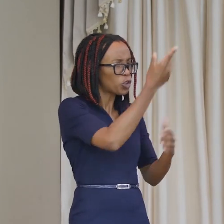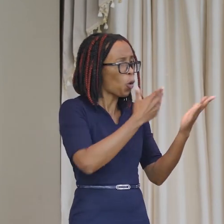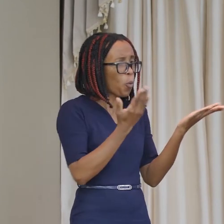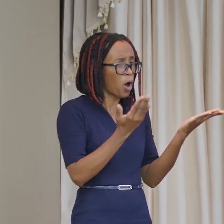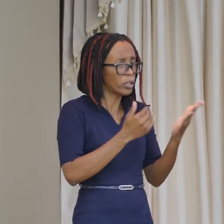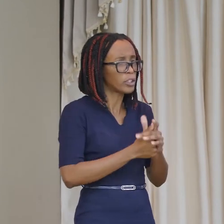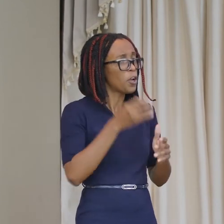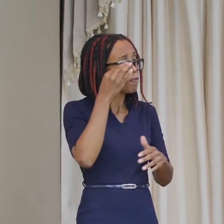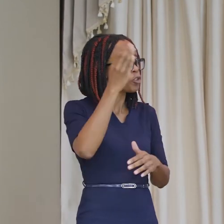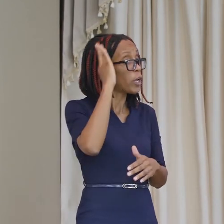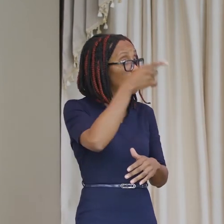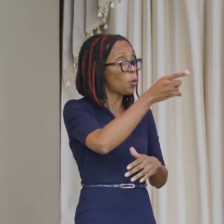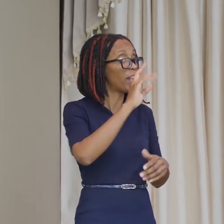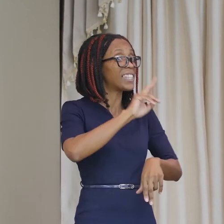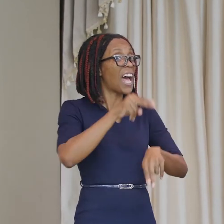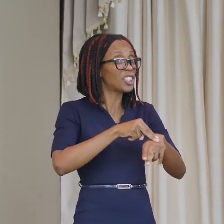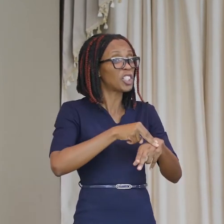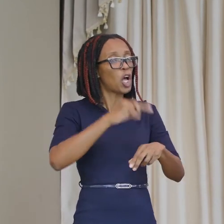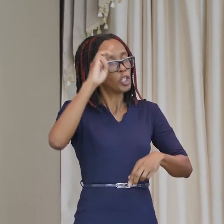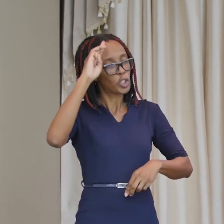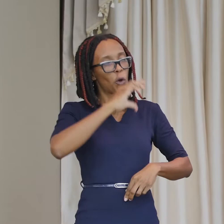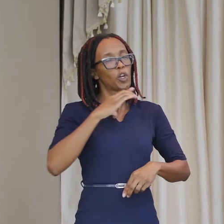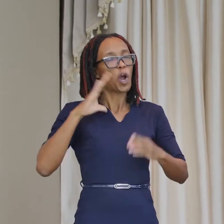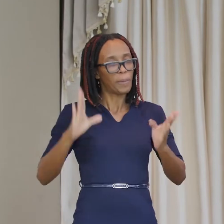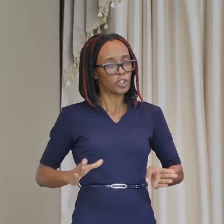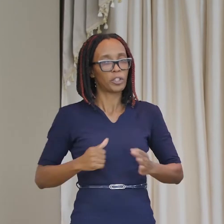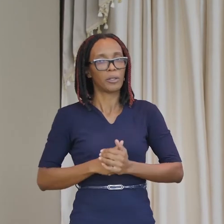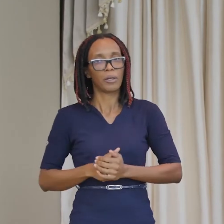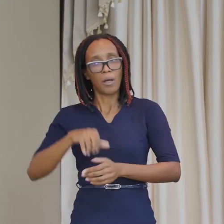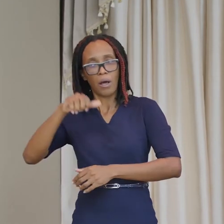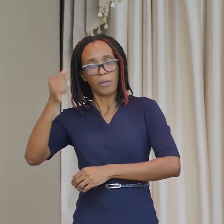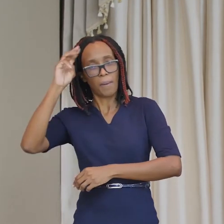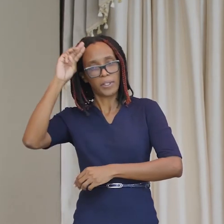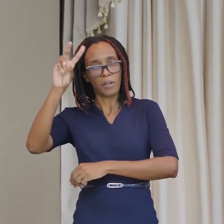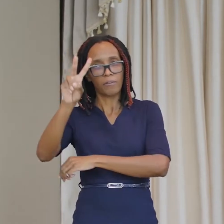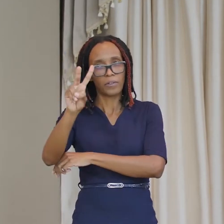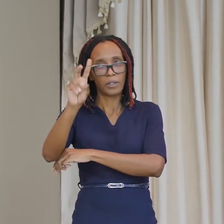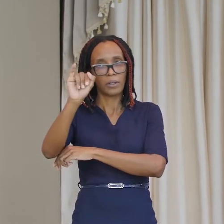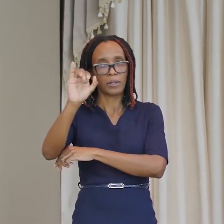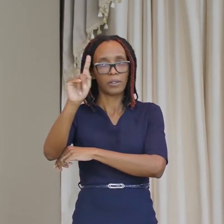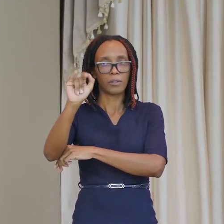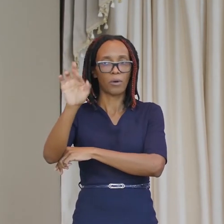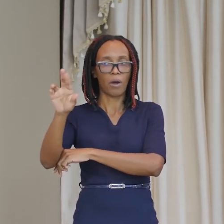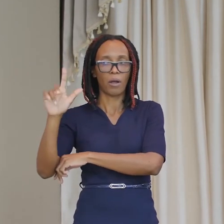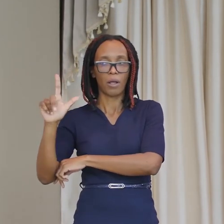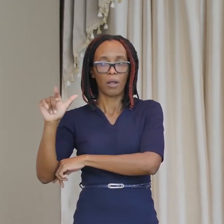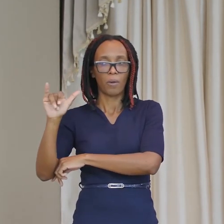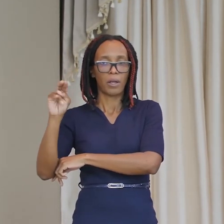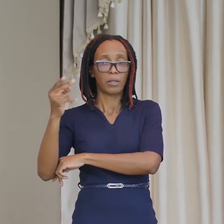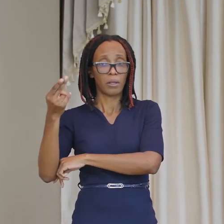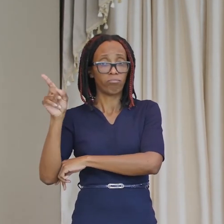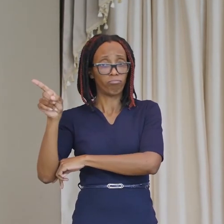day I would be National Scout Commissioner; and Mr. Victor Lynch, Executive Commissioner,